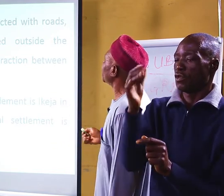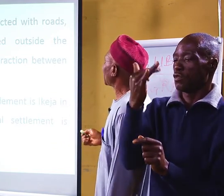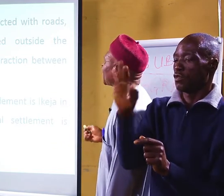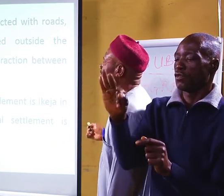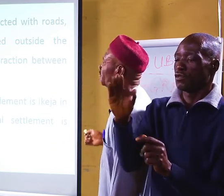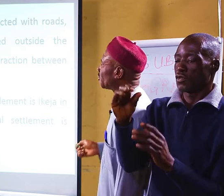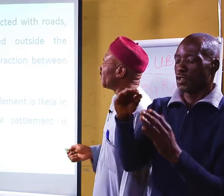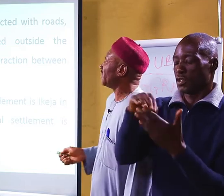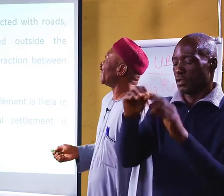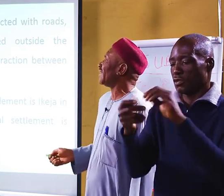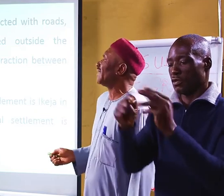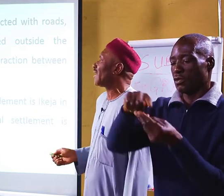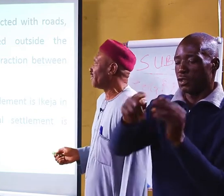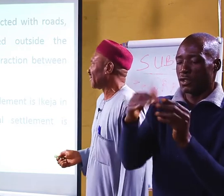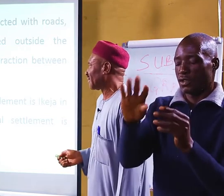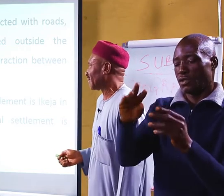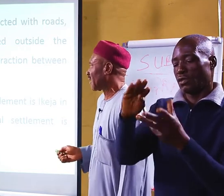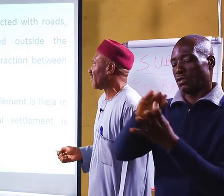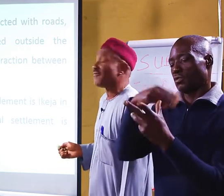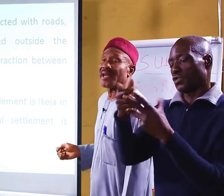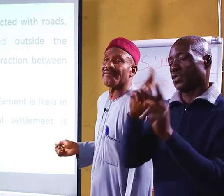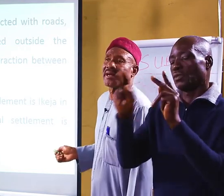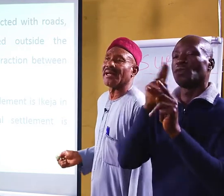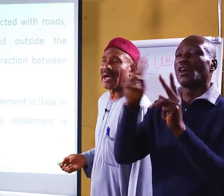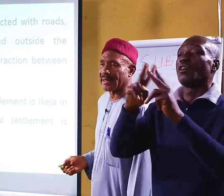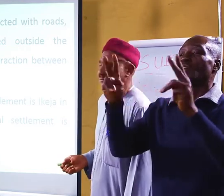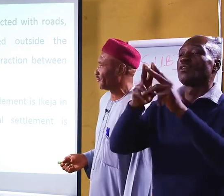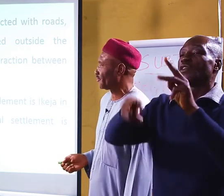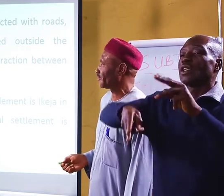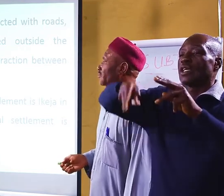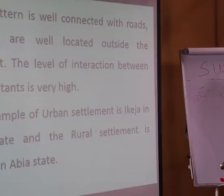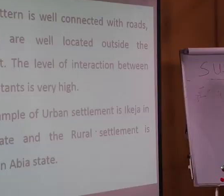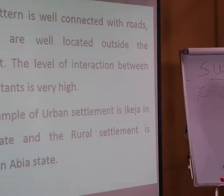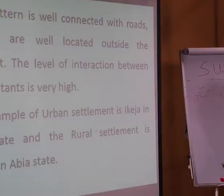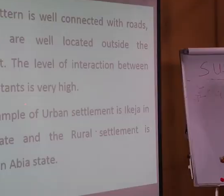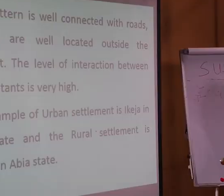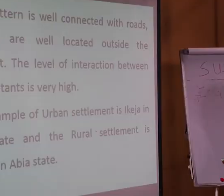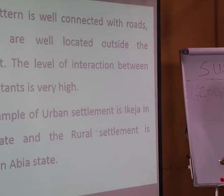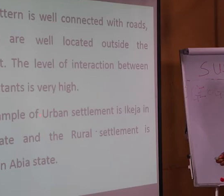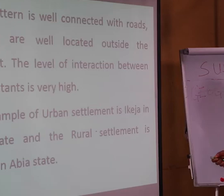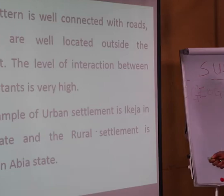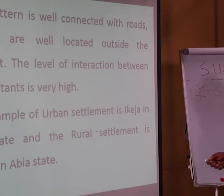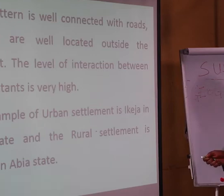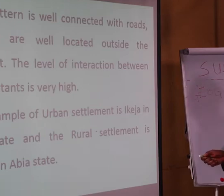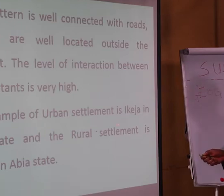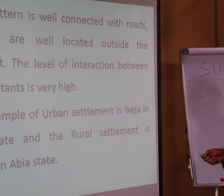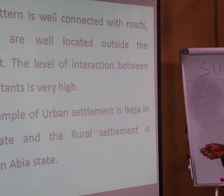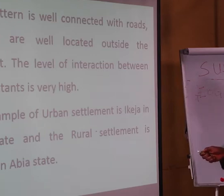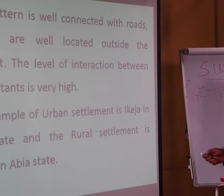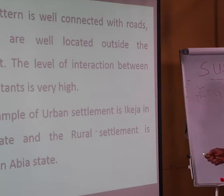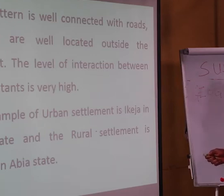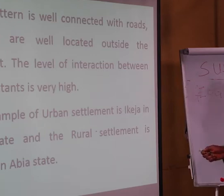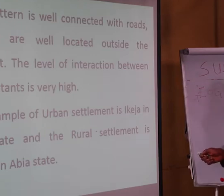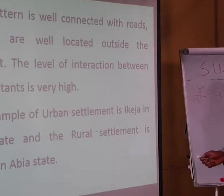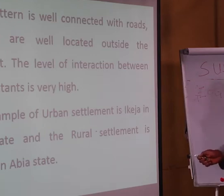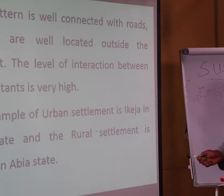of interaction between the inhabitants are very, very high. An example of urban settlement